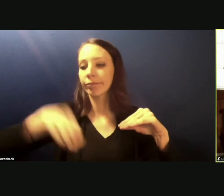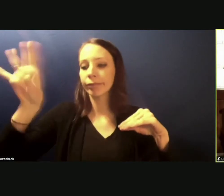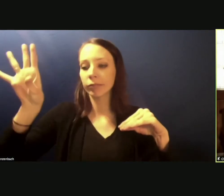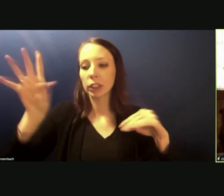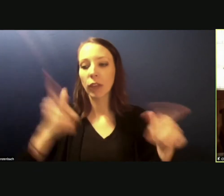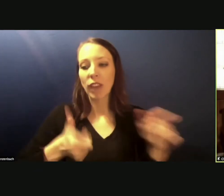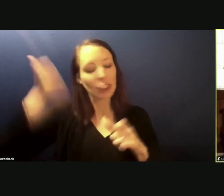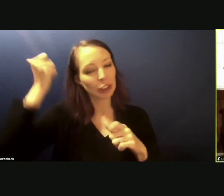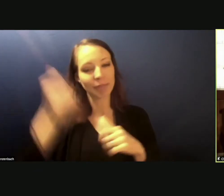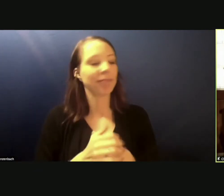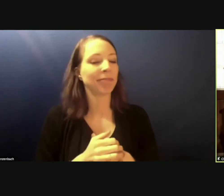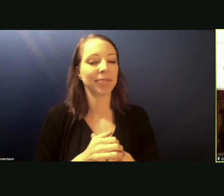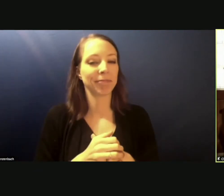quicker.